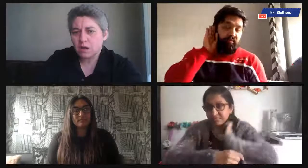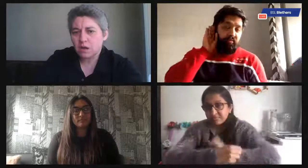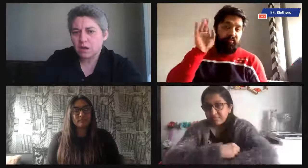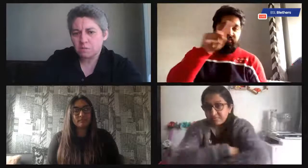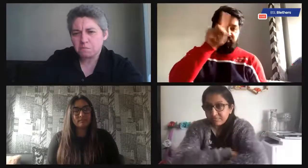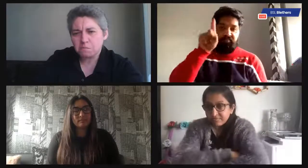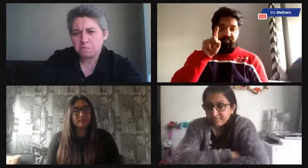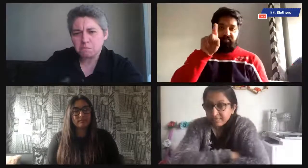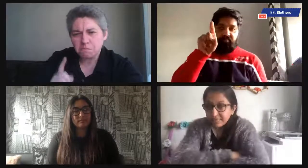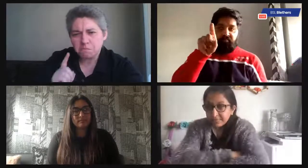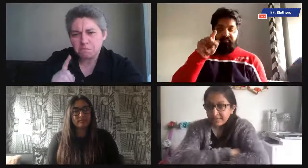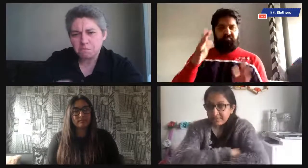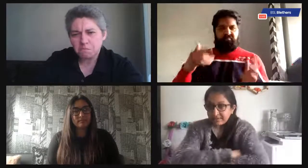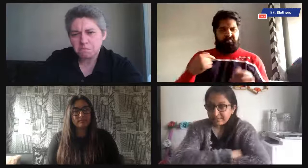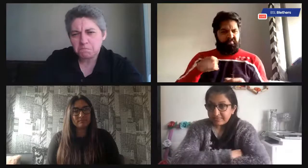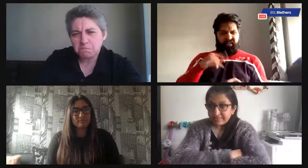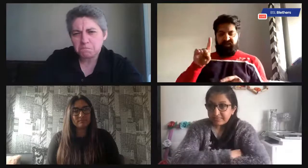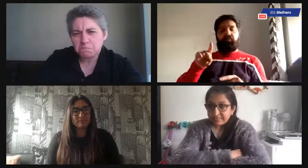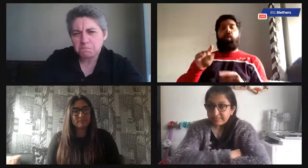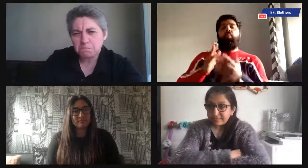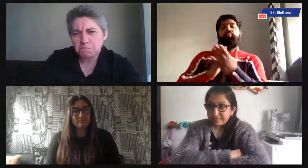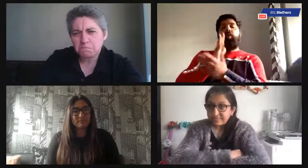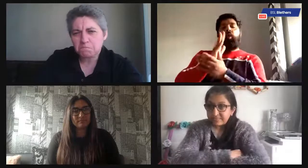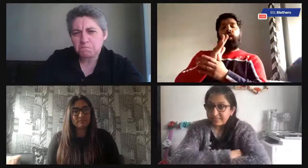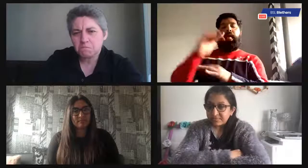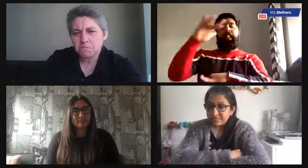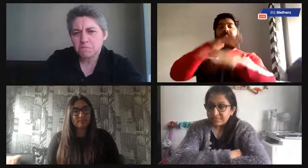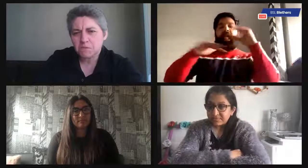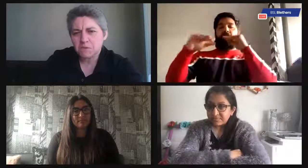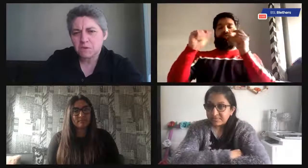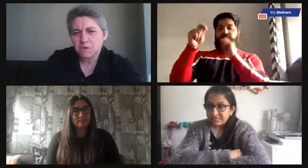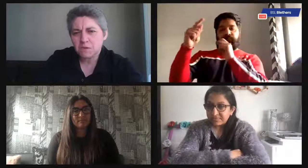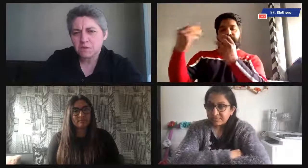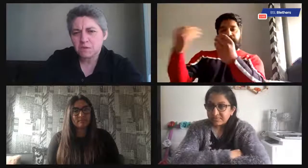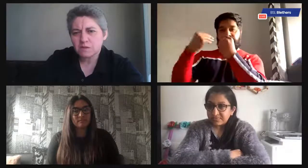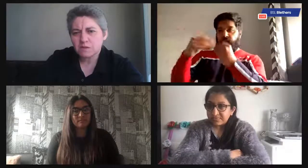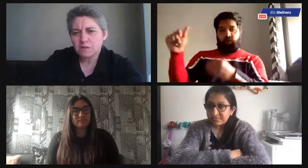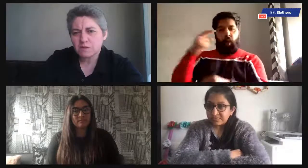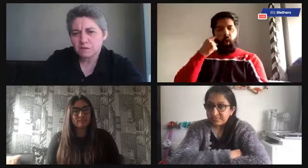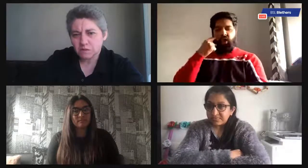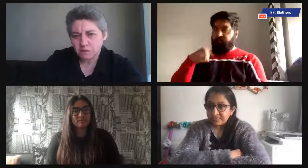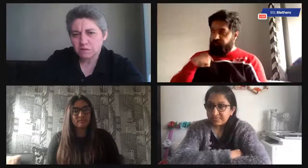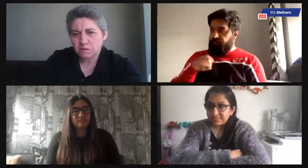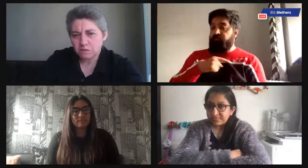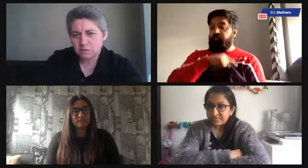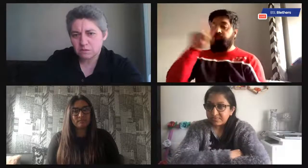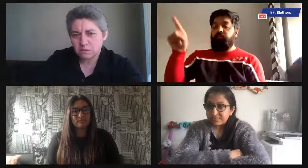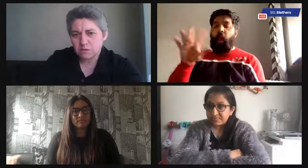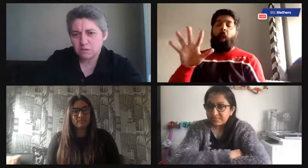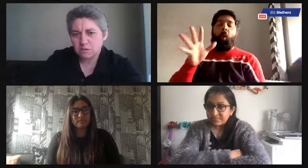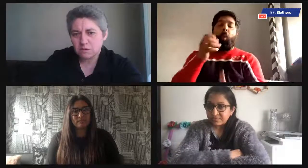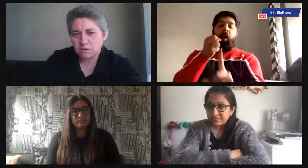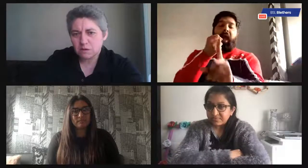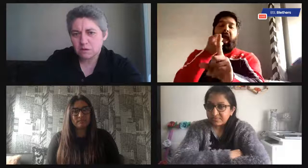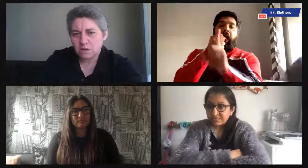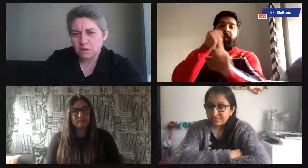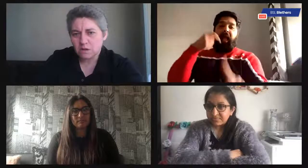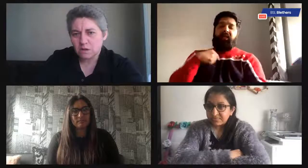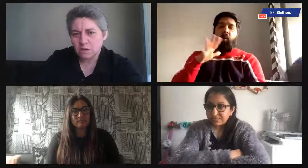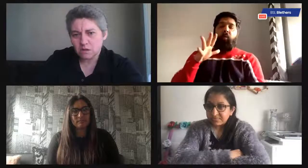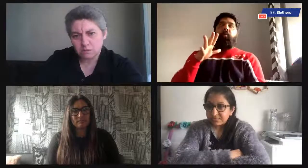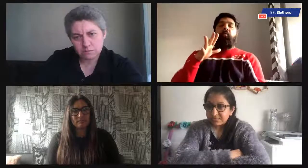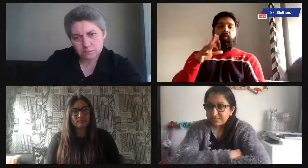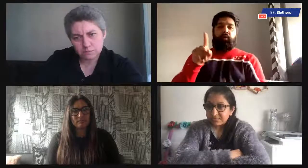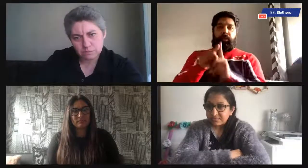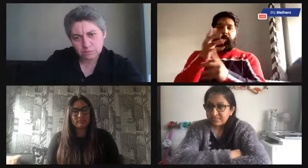called Listen with a question mark. And I thought, what was that about? And it's really about climate change. So I watched